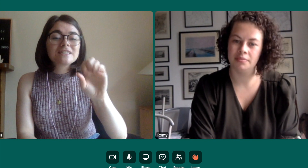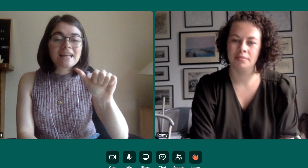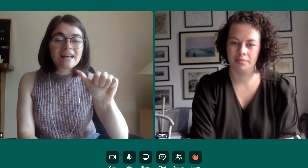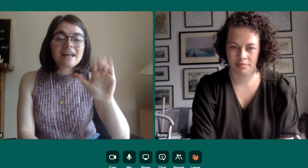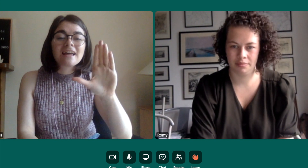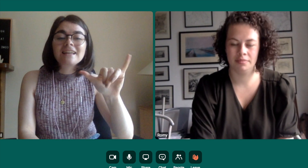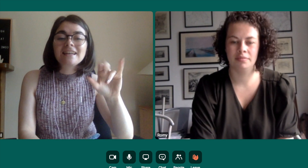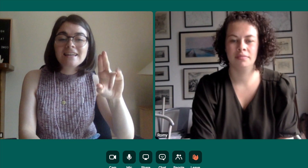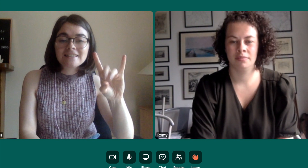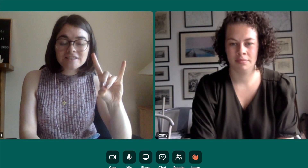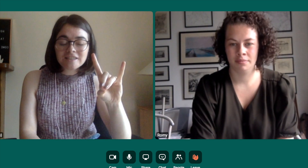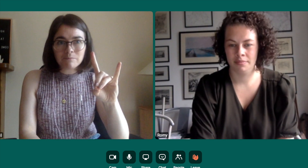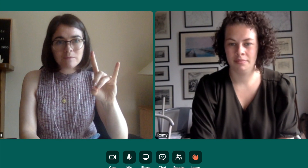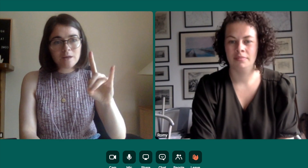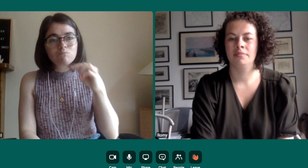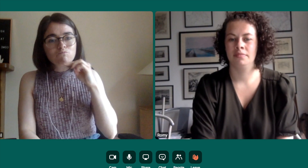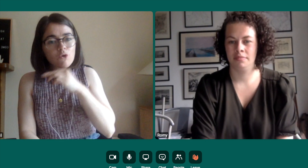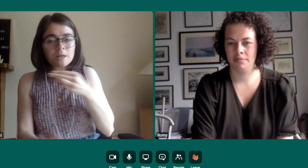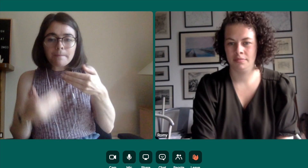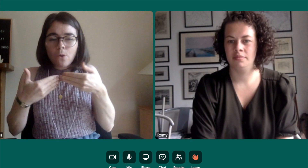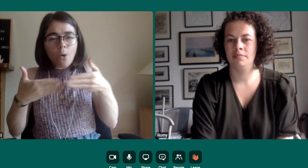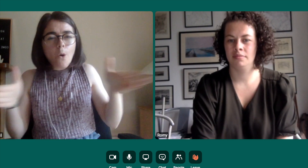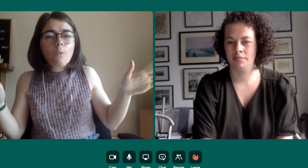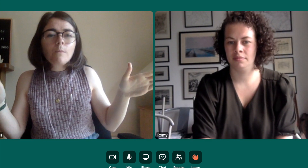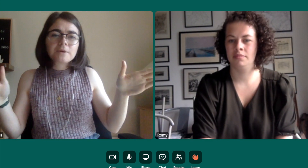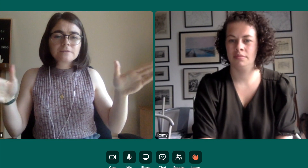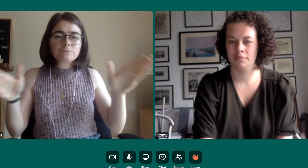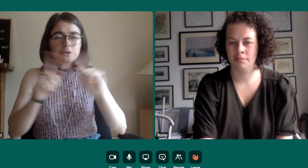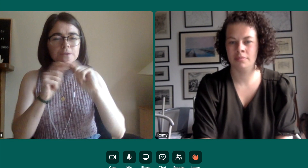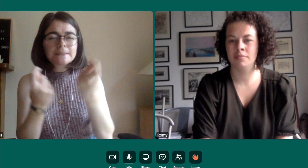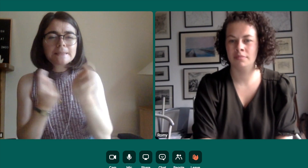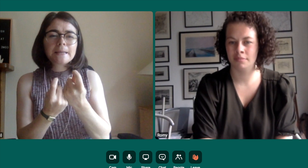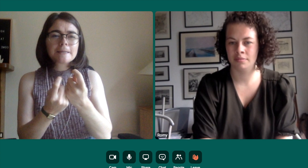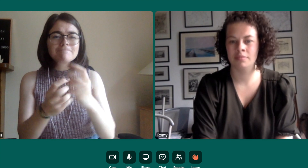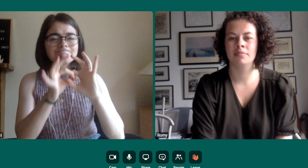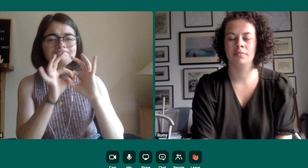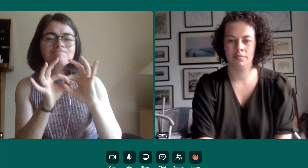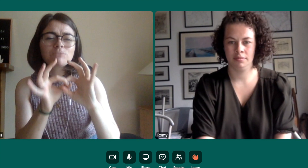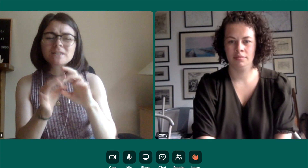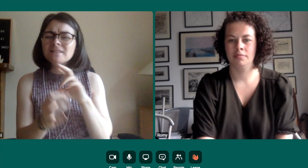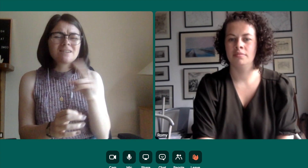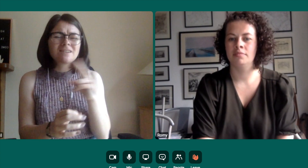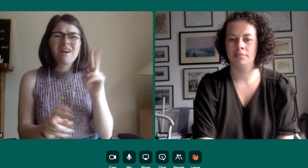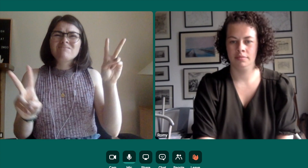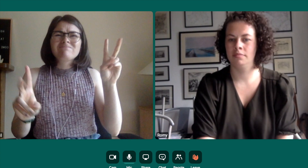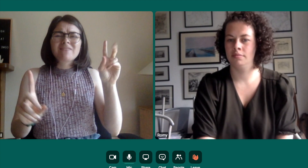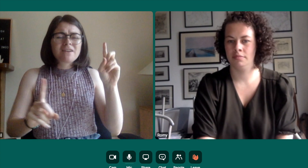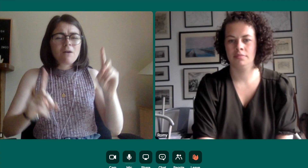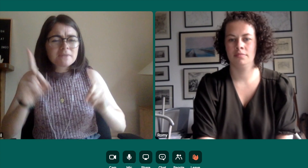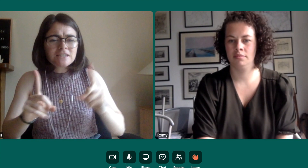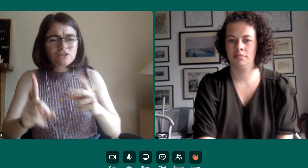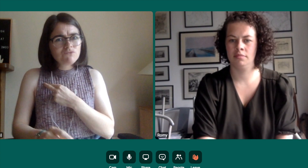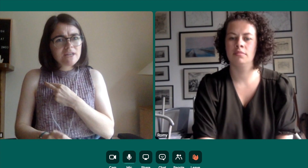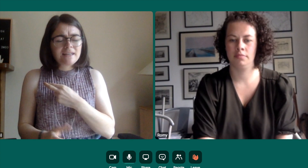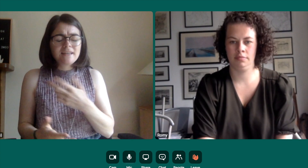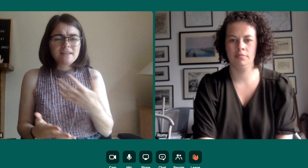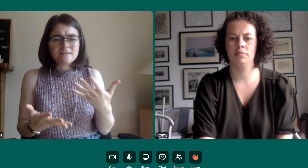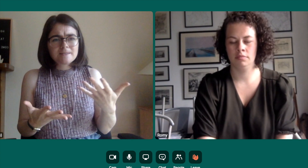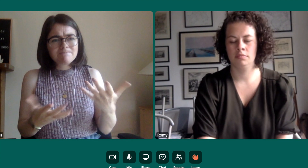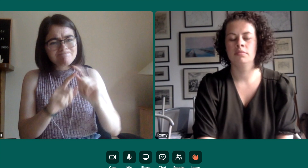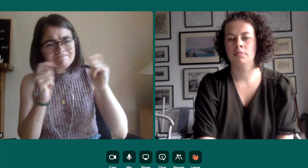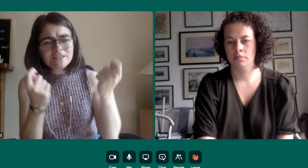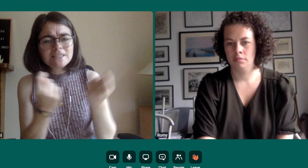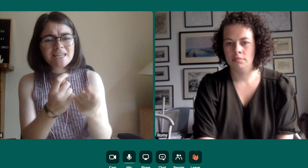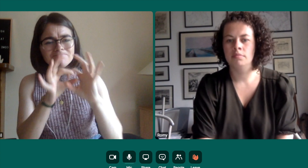being open with your team and all working together. And it's not a competition, it's very much like